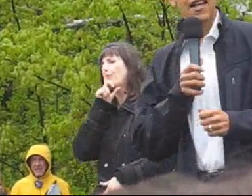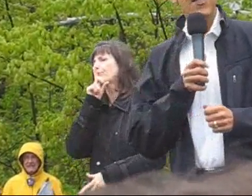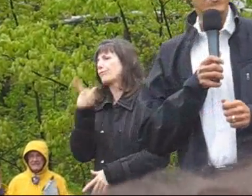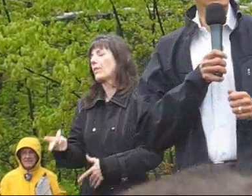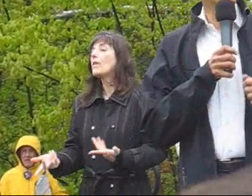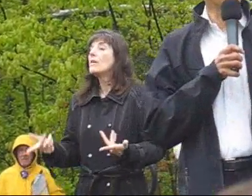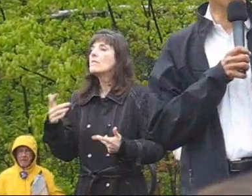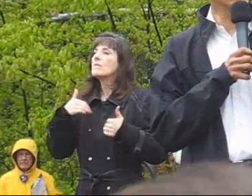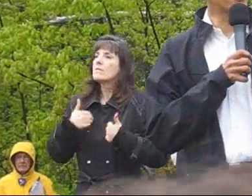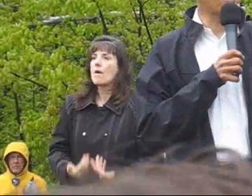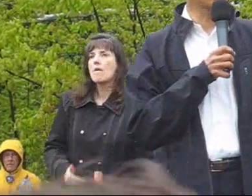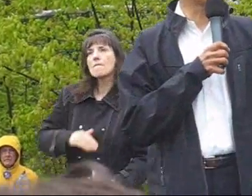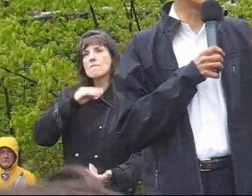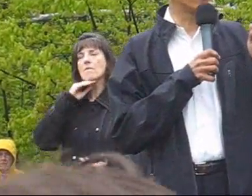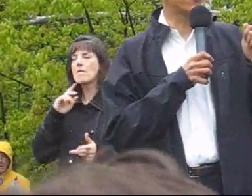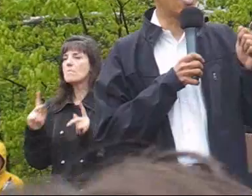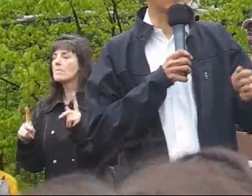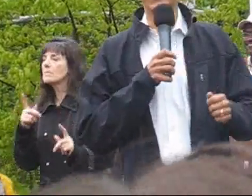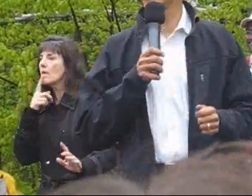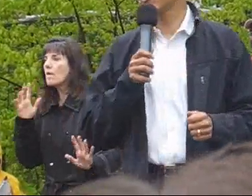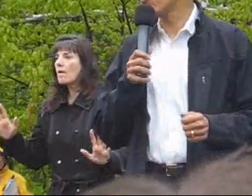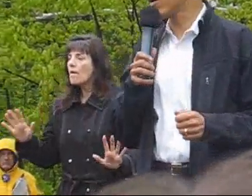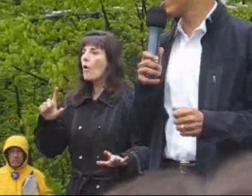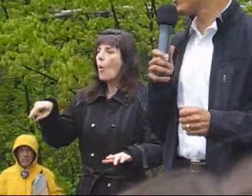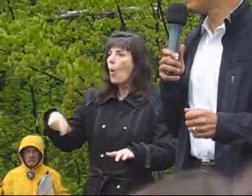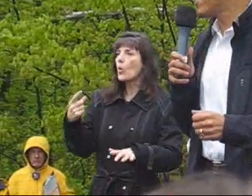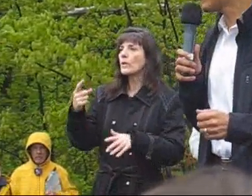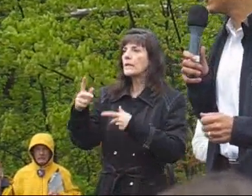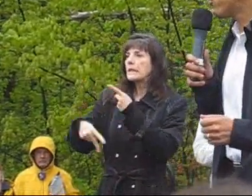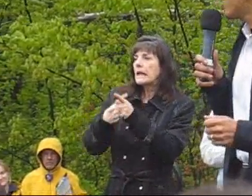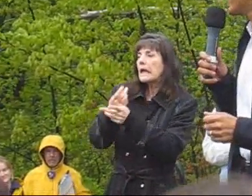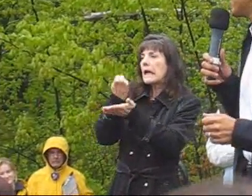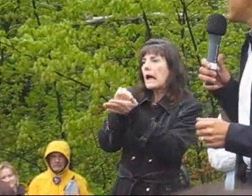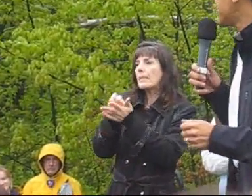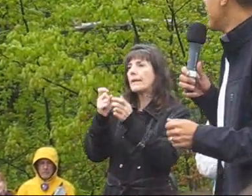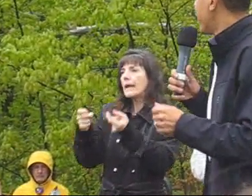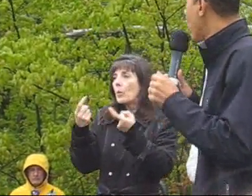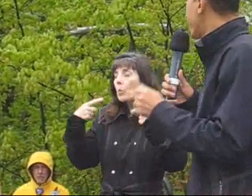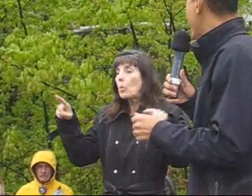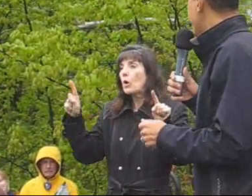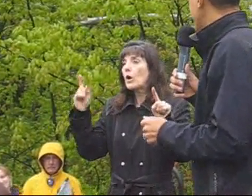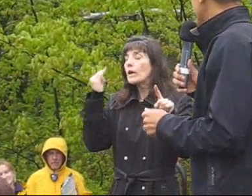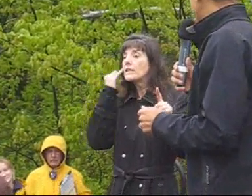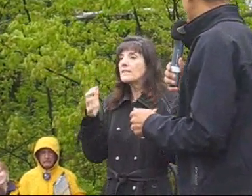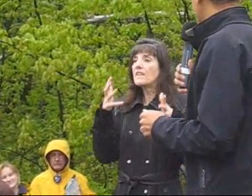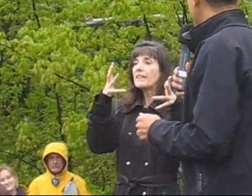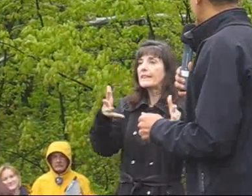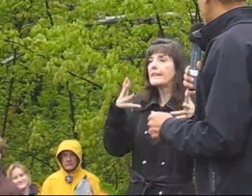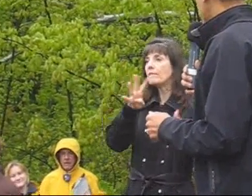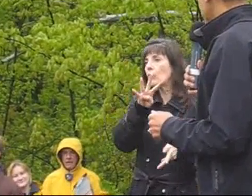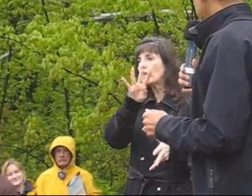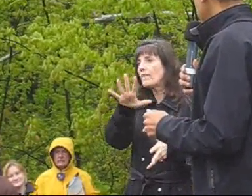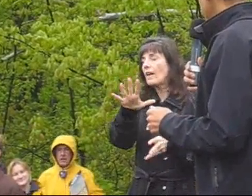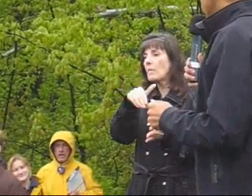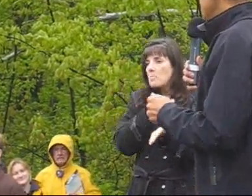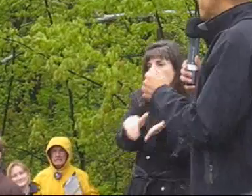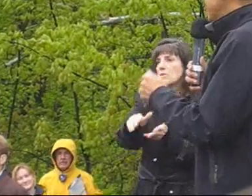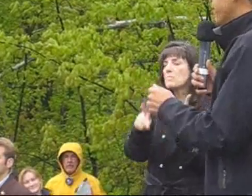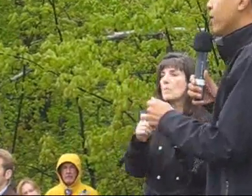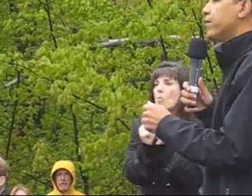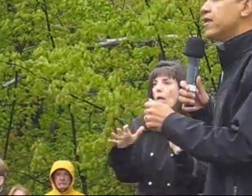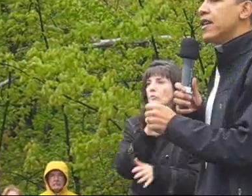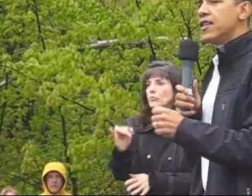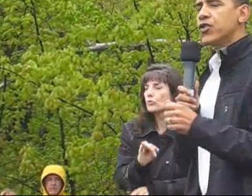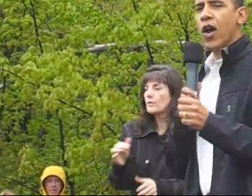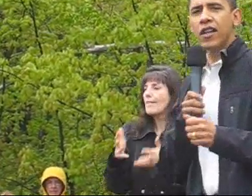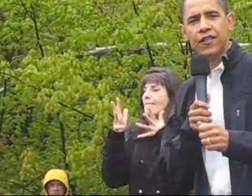that the only kind of economy that can work here in America is one that leaves 45 million people uninsured, that leaves